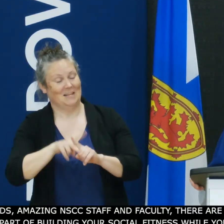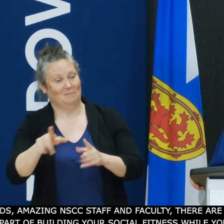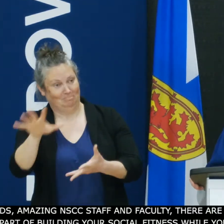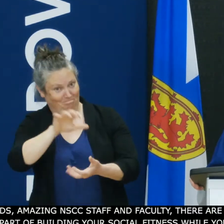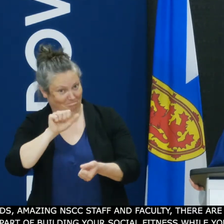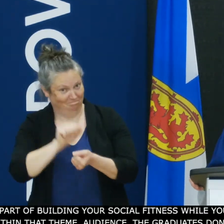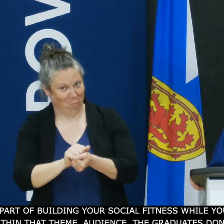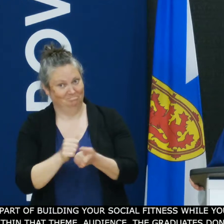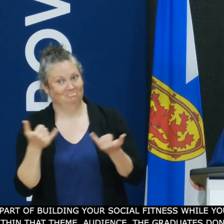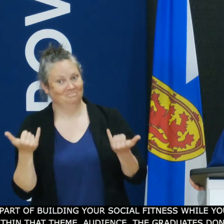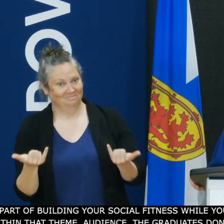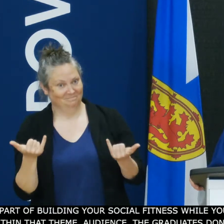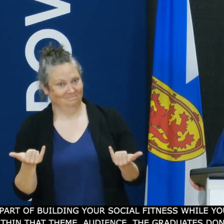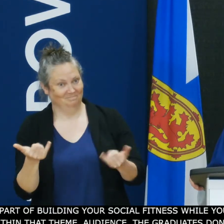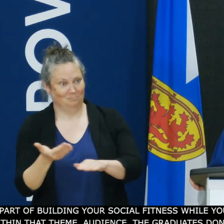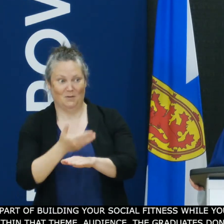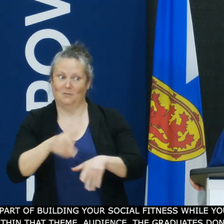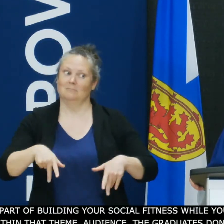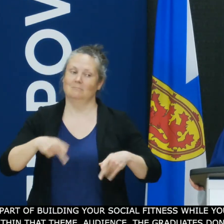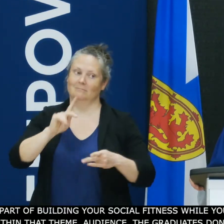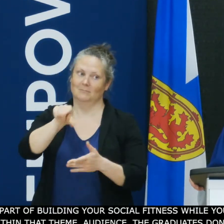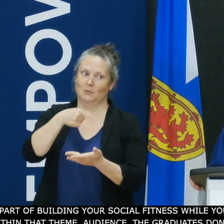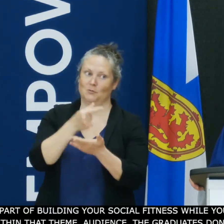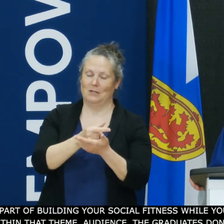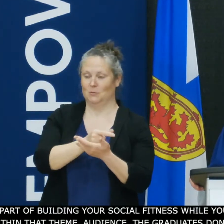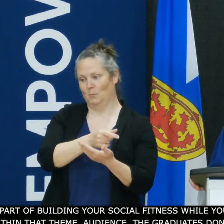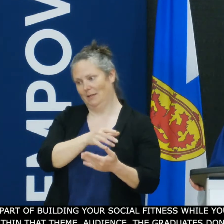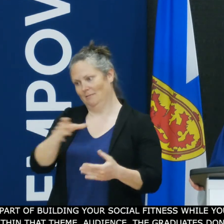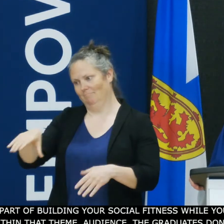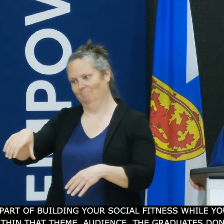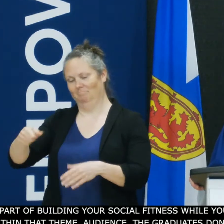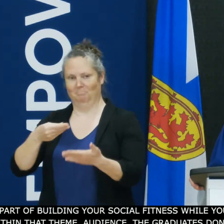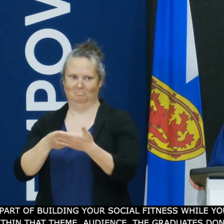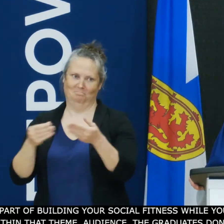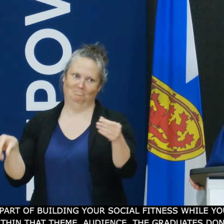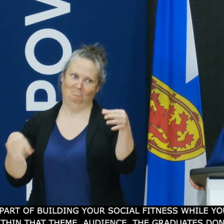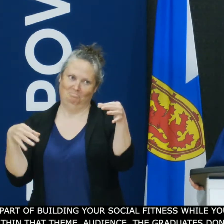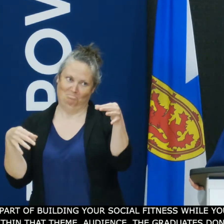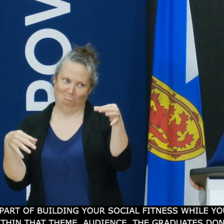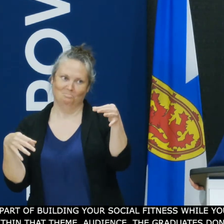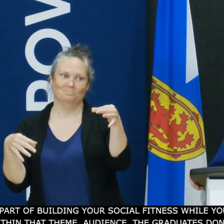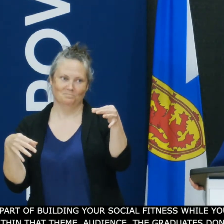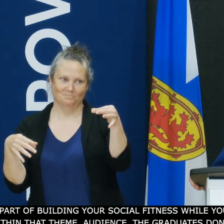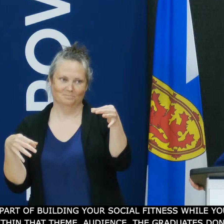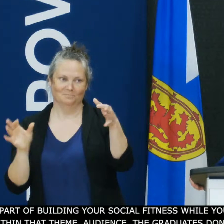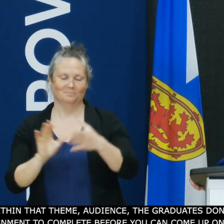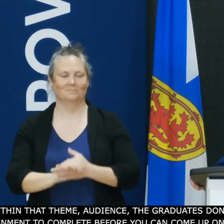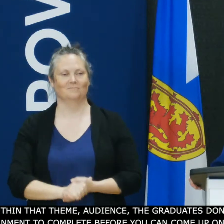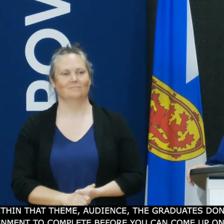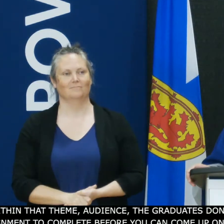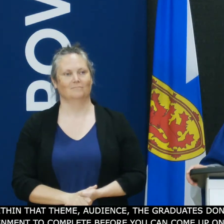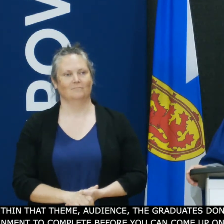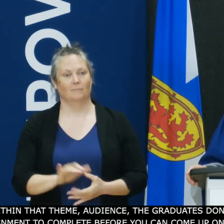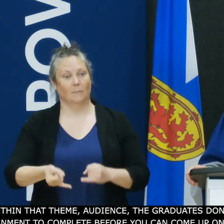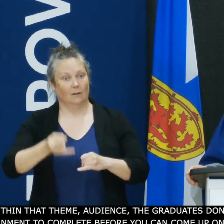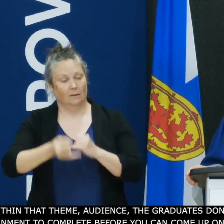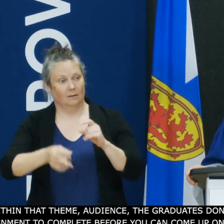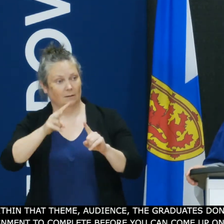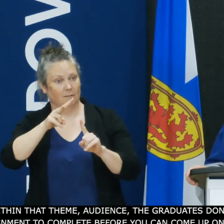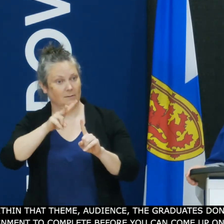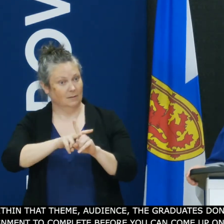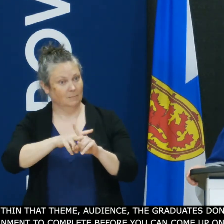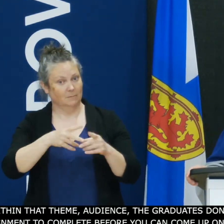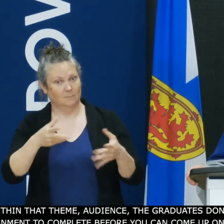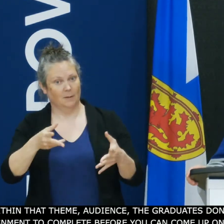complete before you can come up on the stage and get your credential. And that last assignment is to think for a